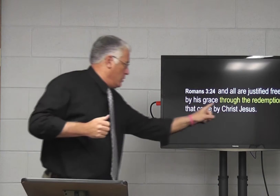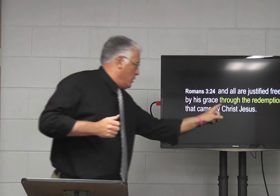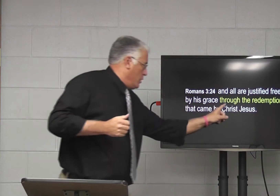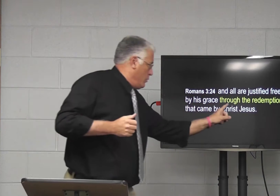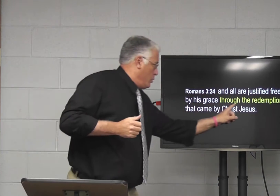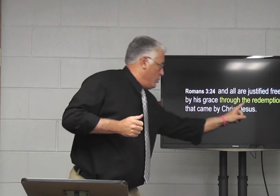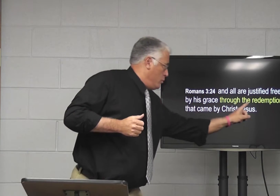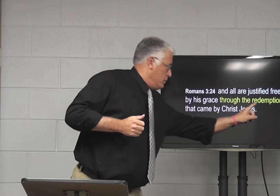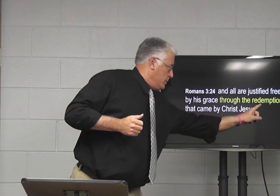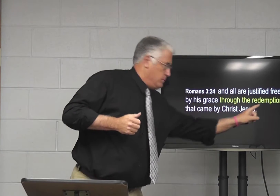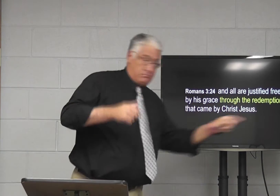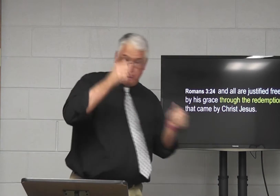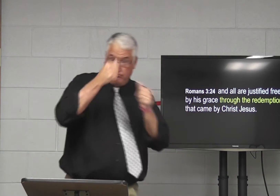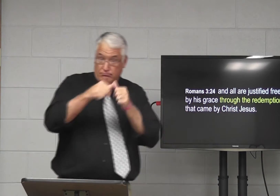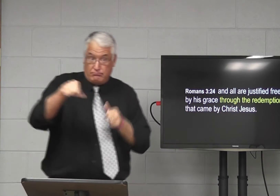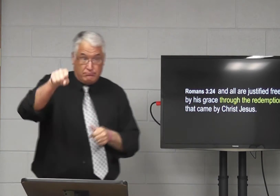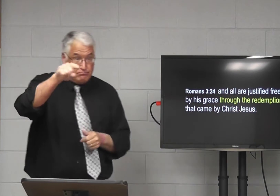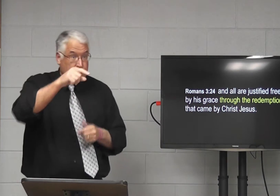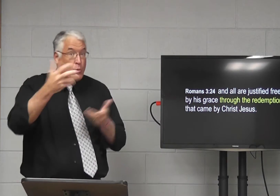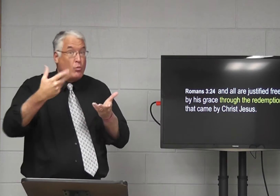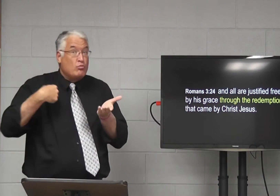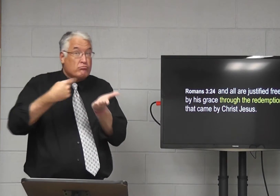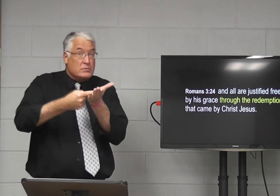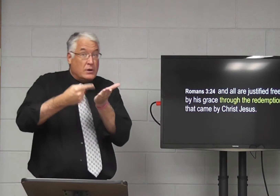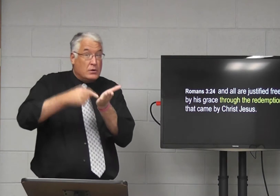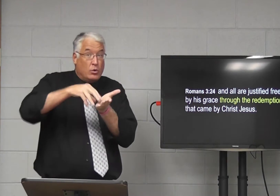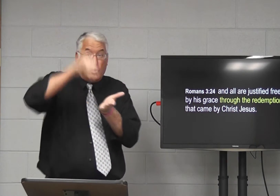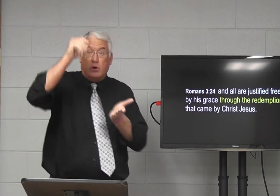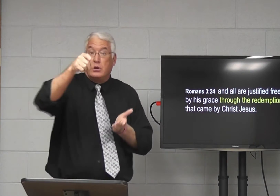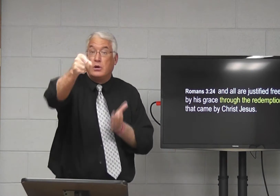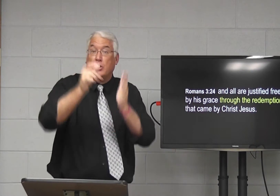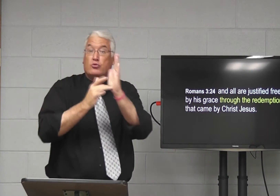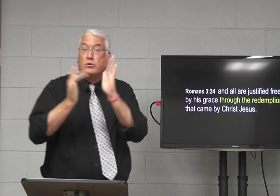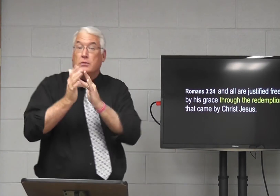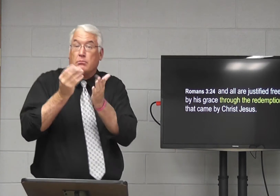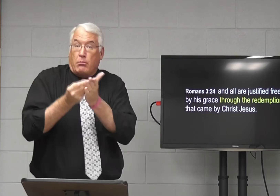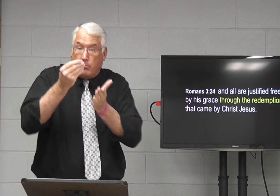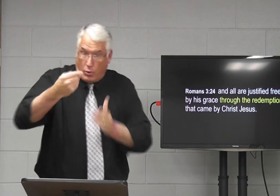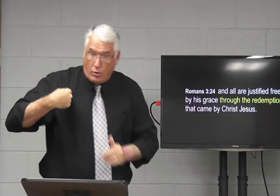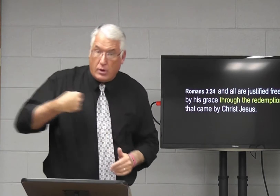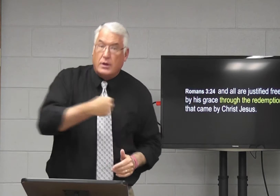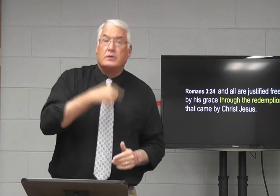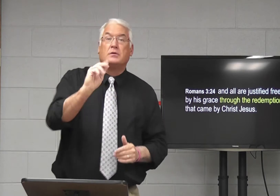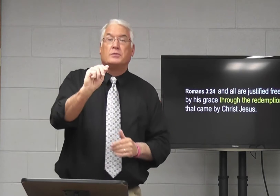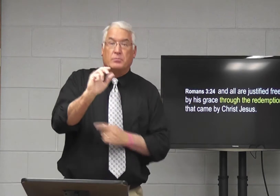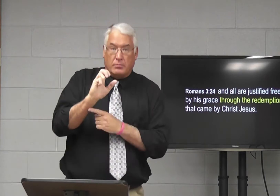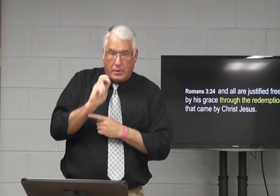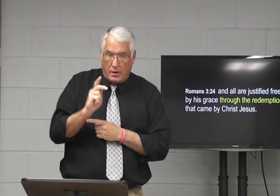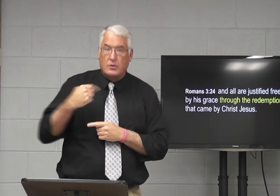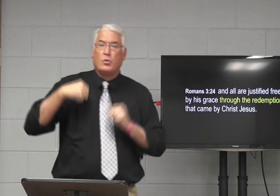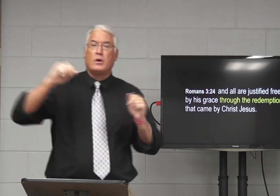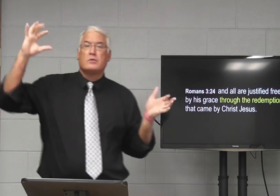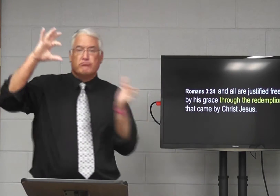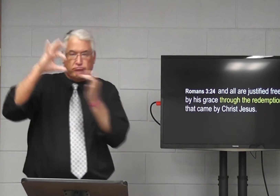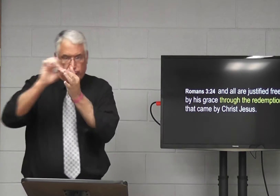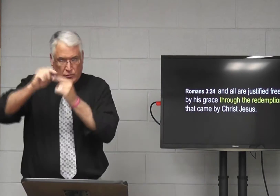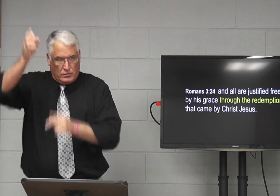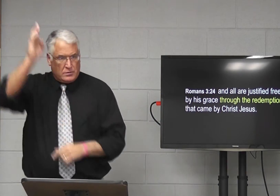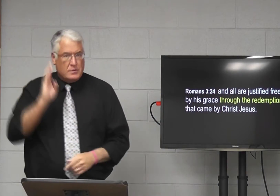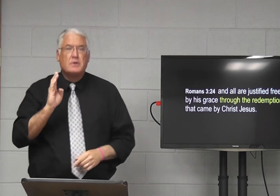Talking about through the redemption. Remember what we discussed or learned about Jesus purchasing us back so that we could